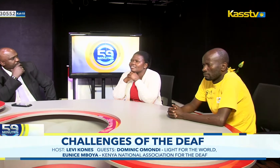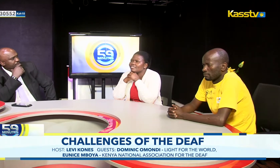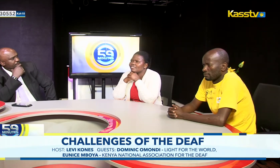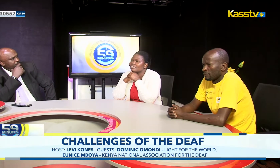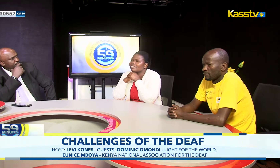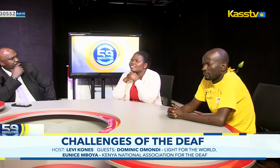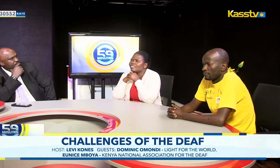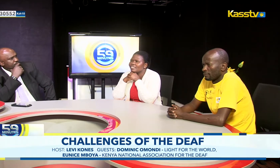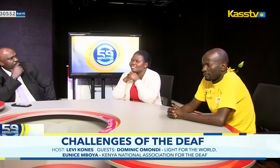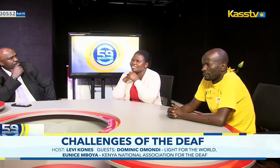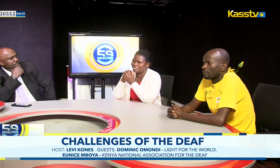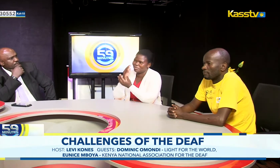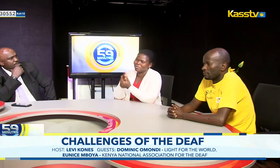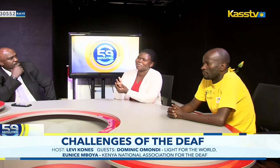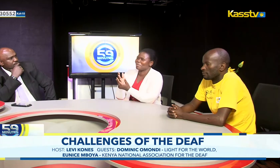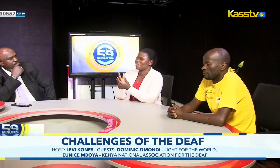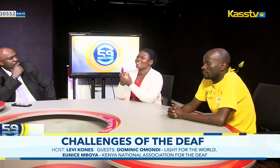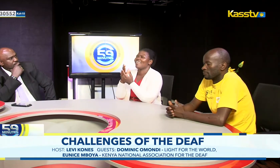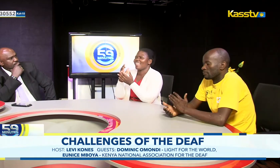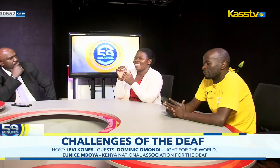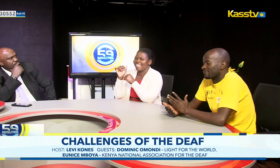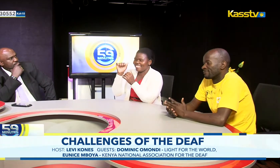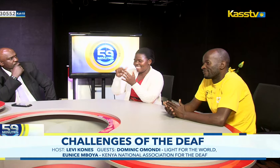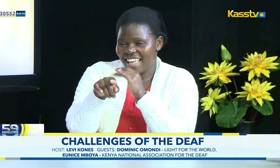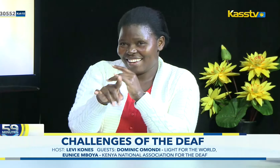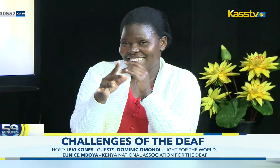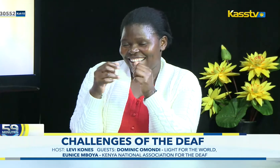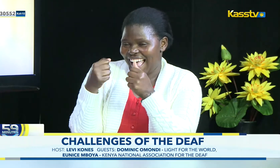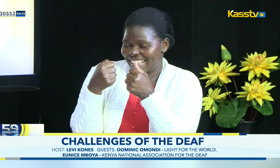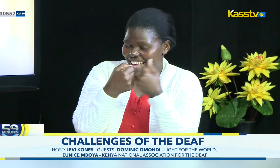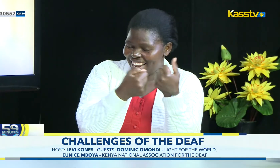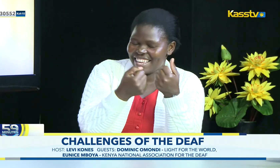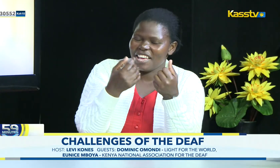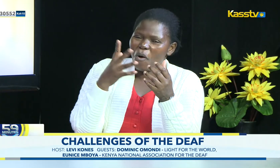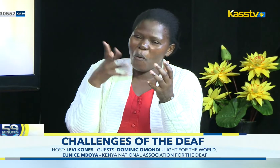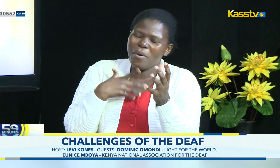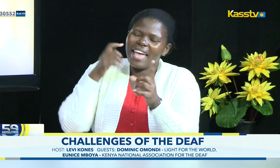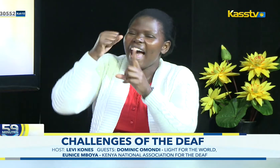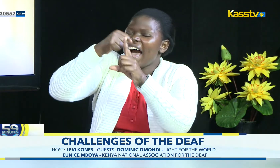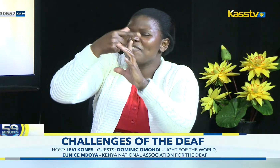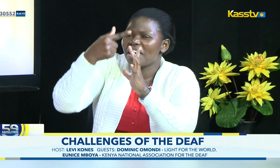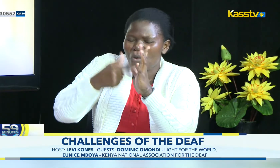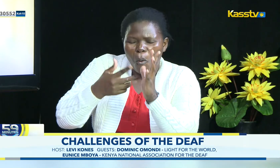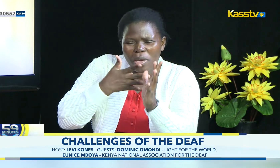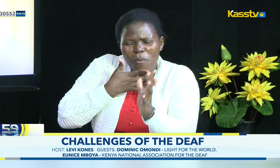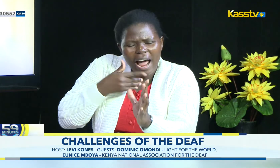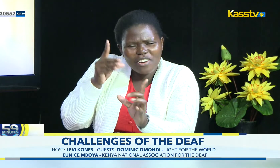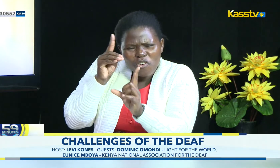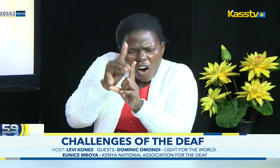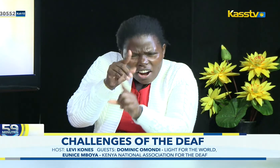Yeah? Yeah, true. That happens. That is a huge challenge.